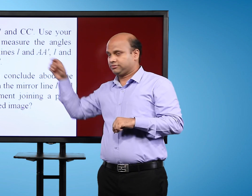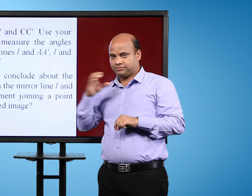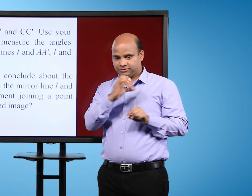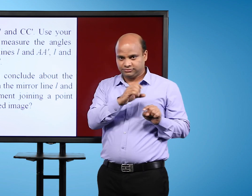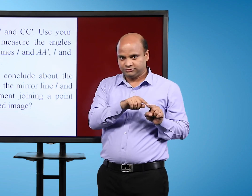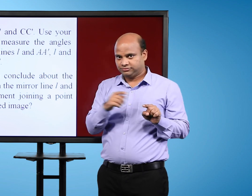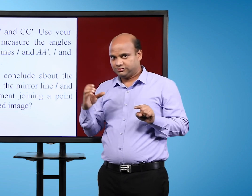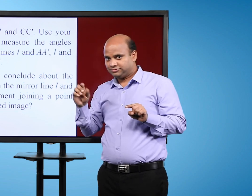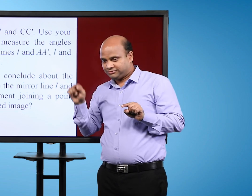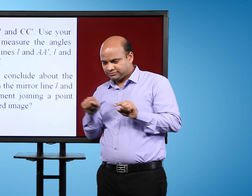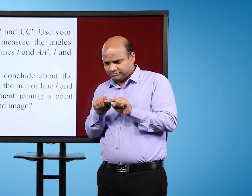and CC'.